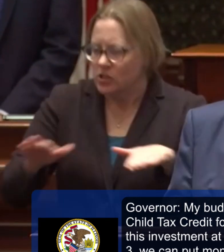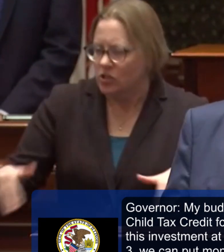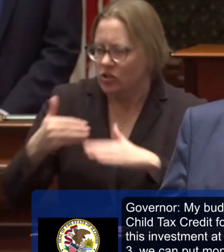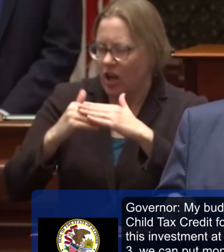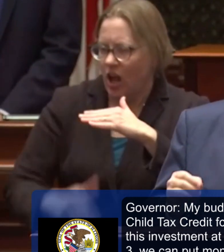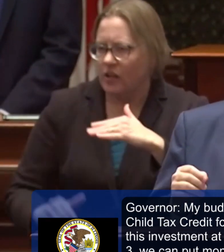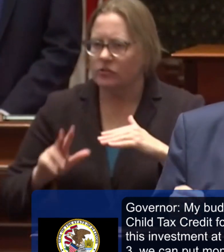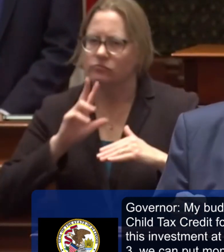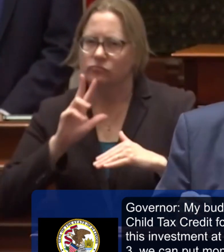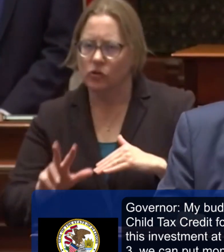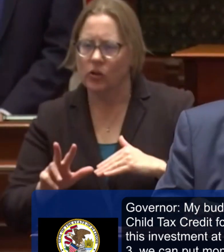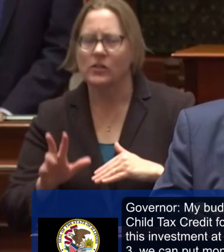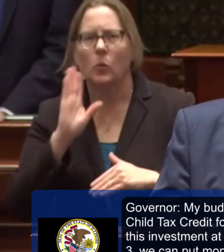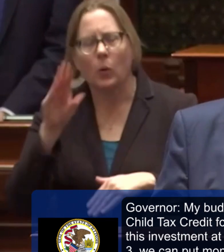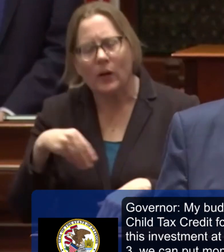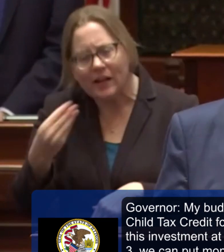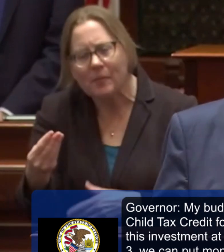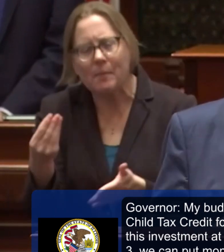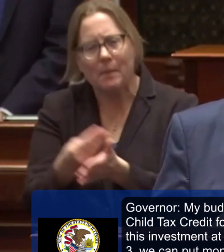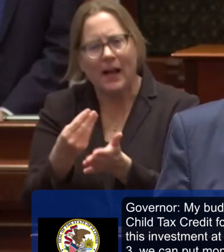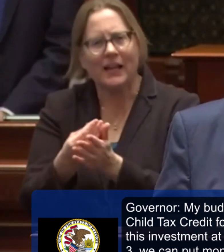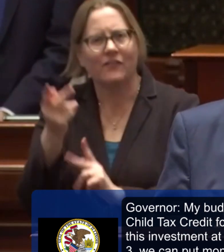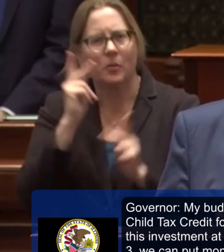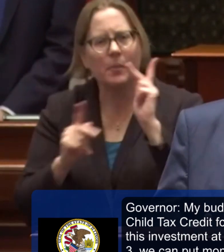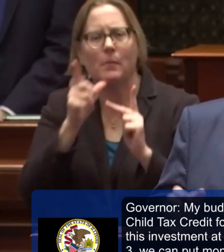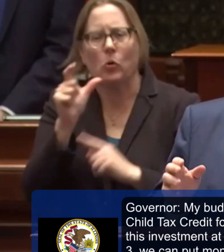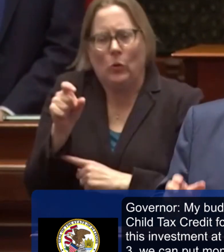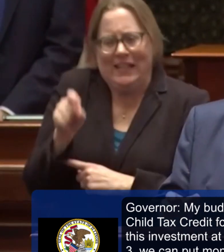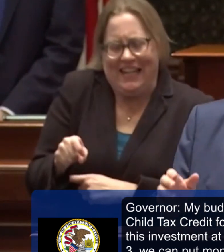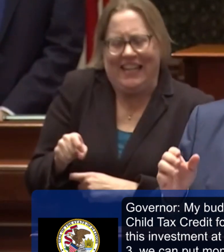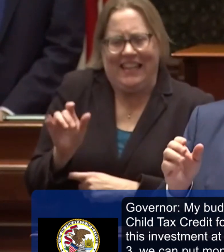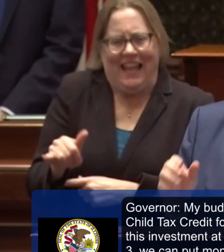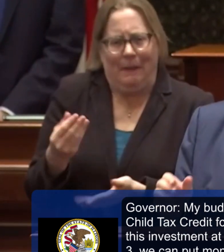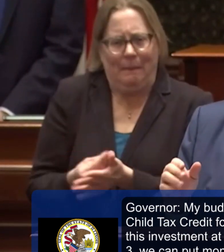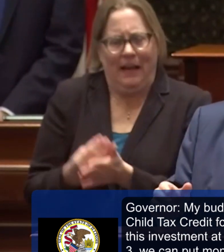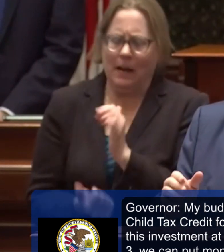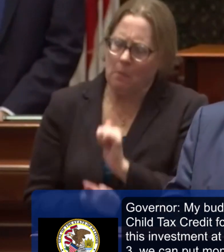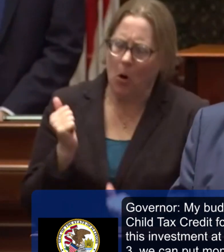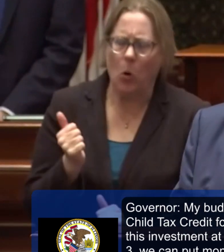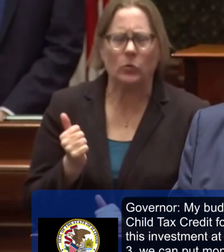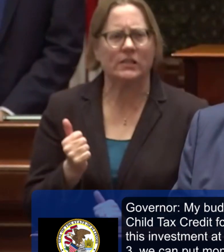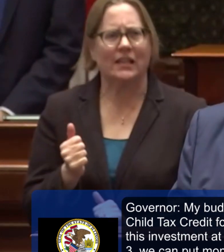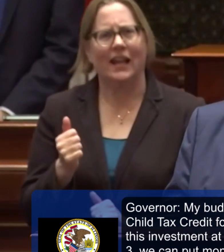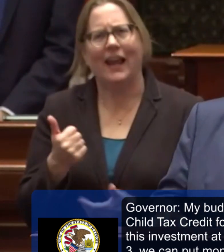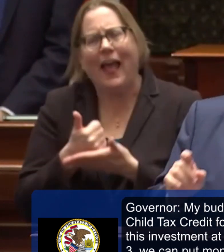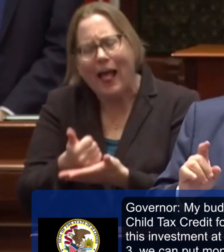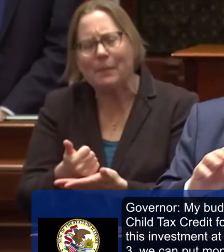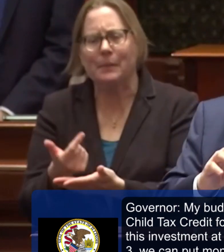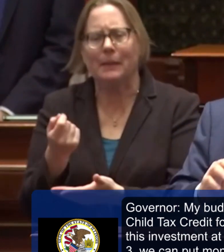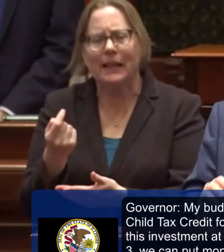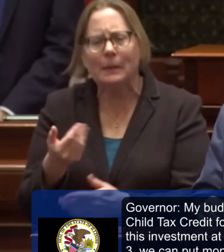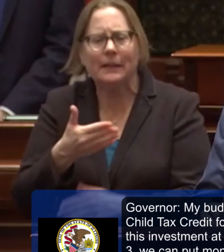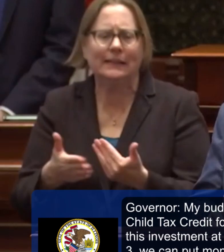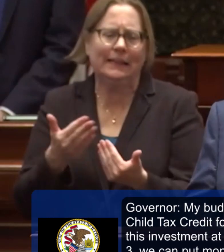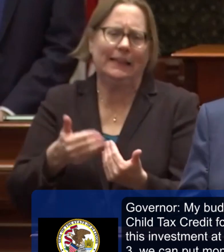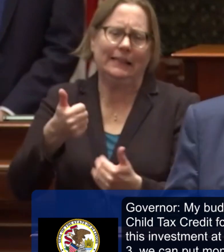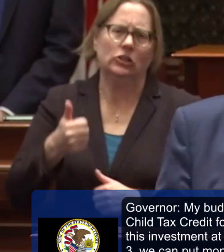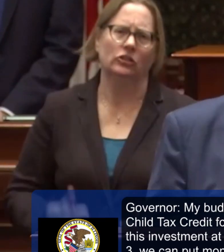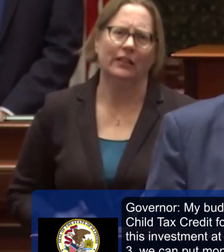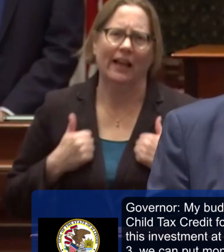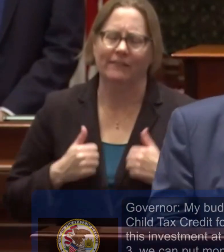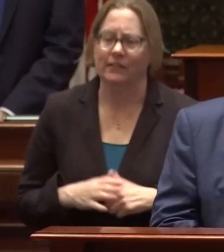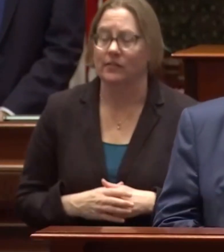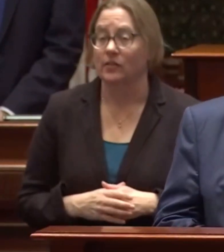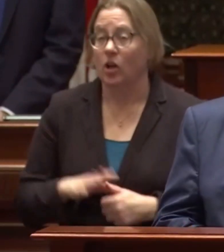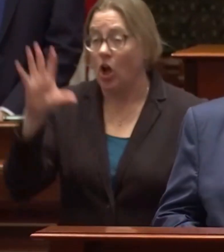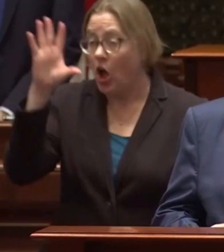newest parents who need it most and make those early years just a little bit easier. Altogether, we're making a